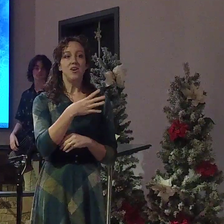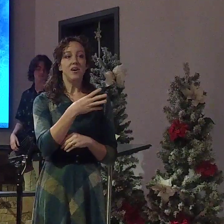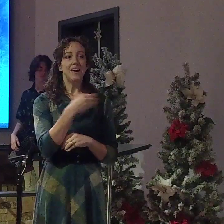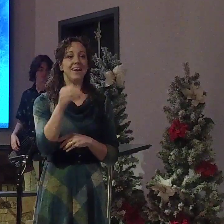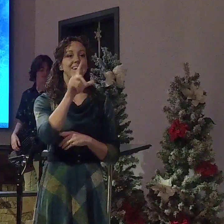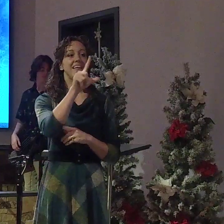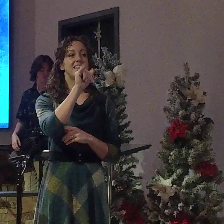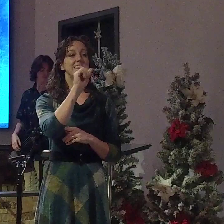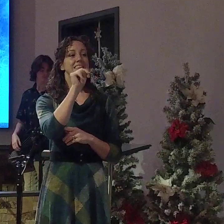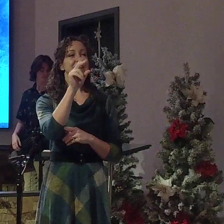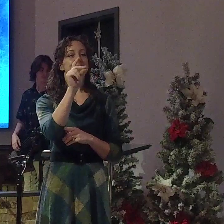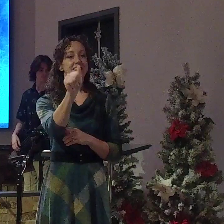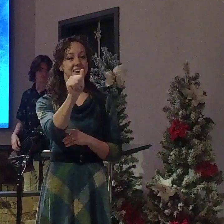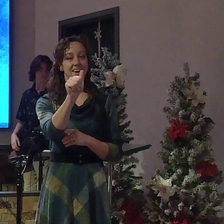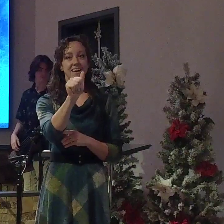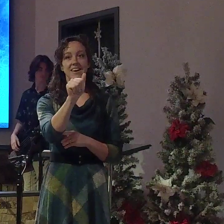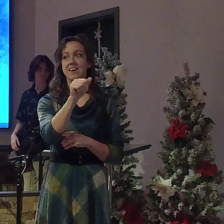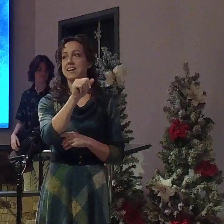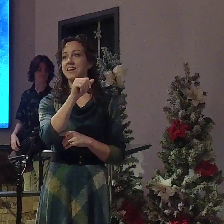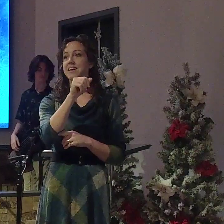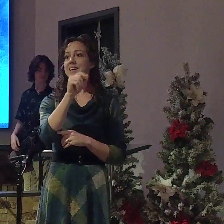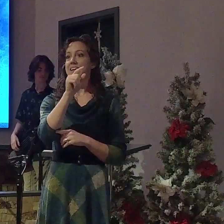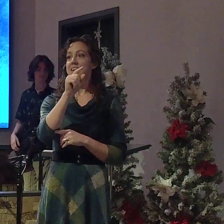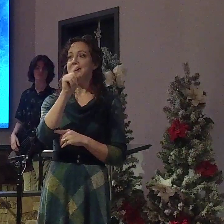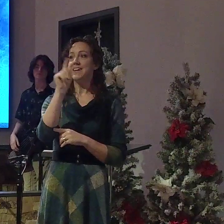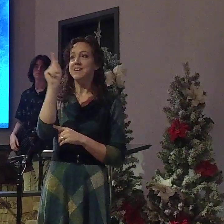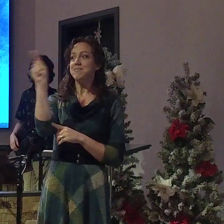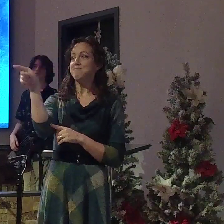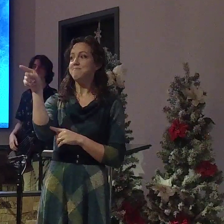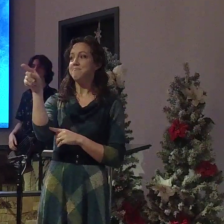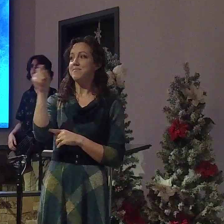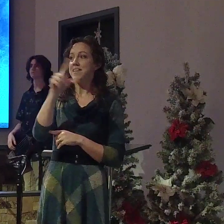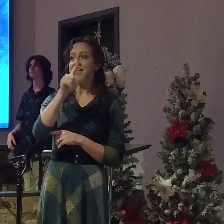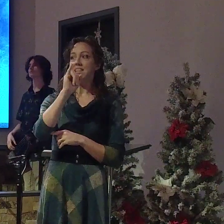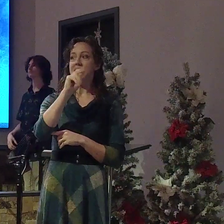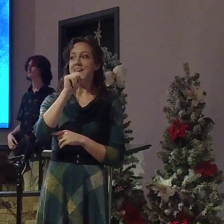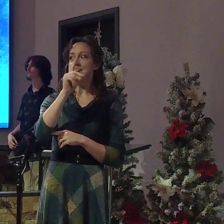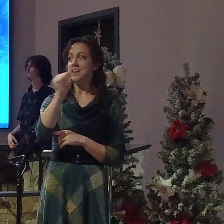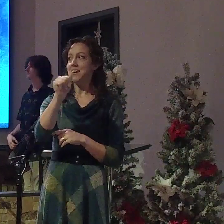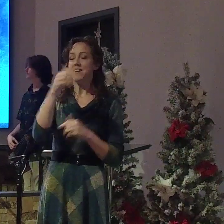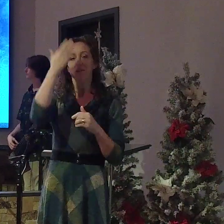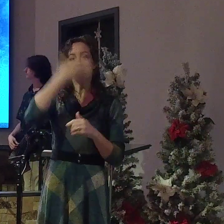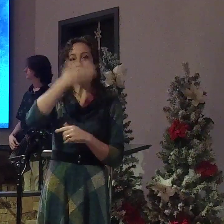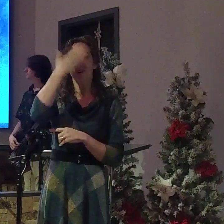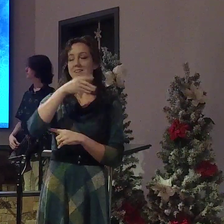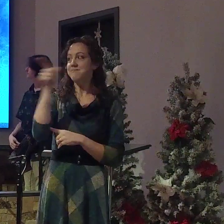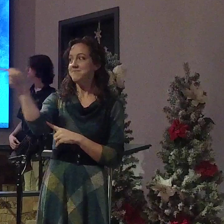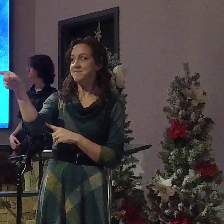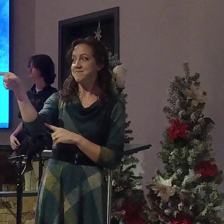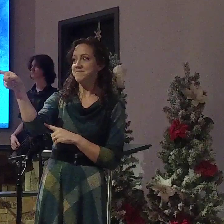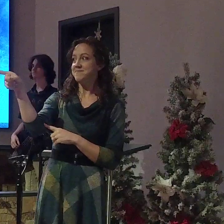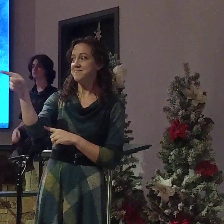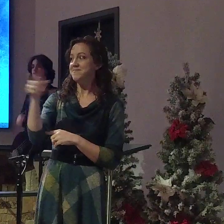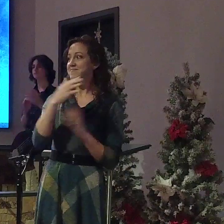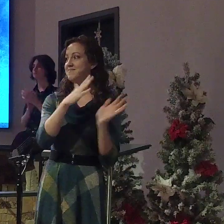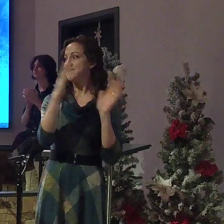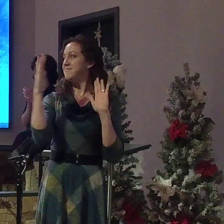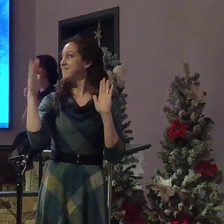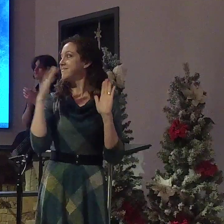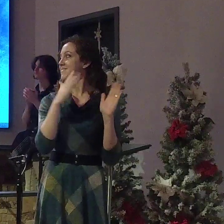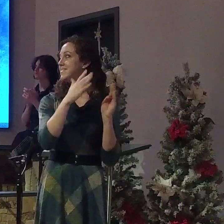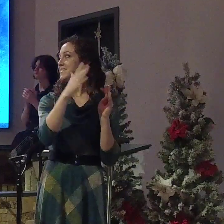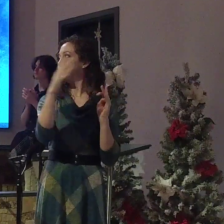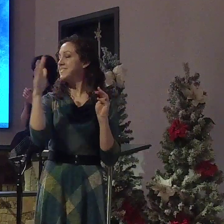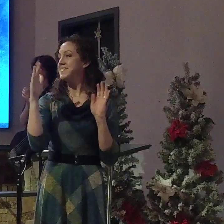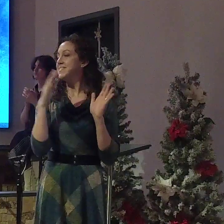the music, and the friendliness of the people here. He's already been serving in our tech team. All these great, you know, the tech team,